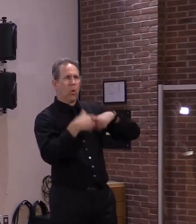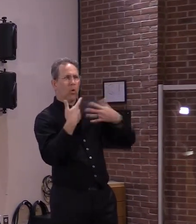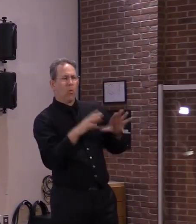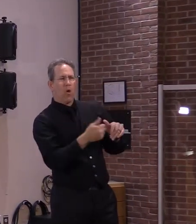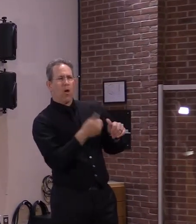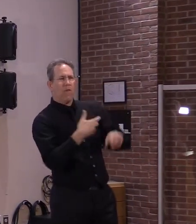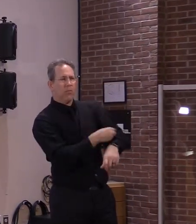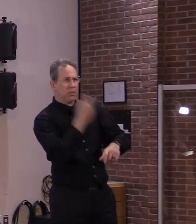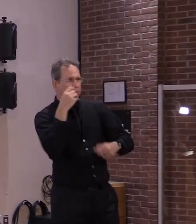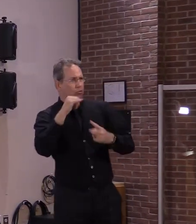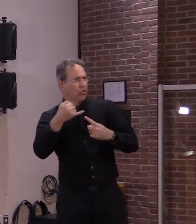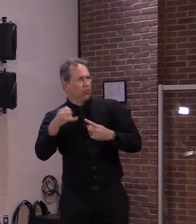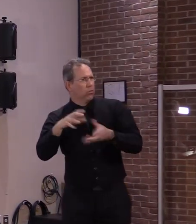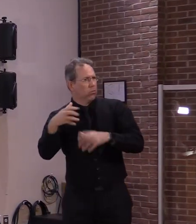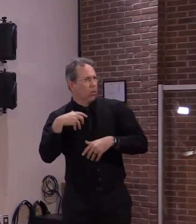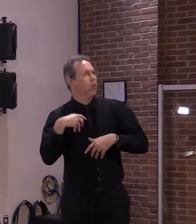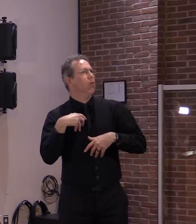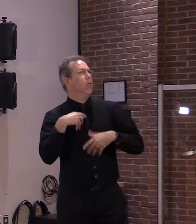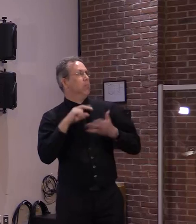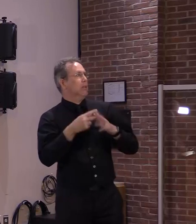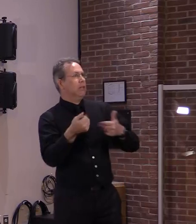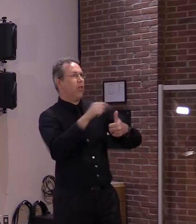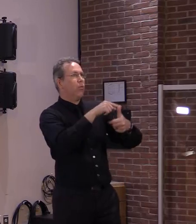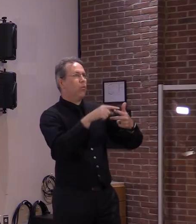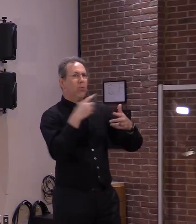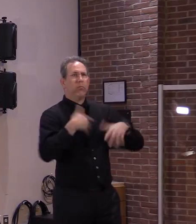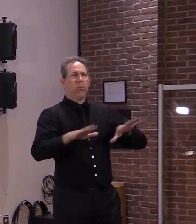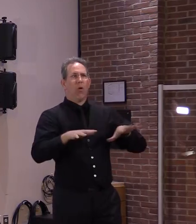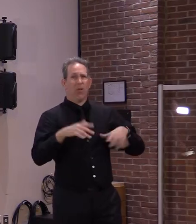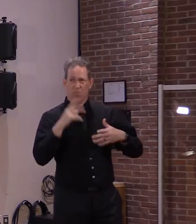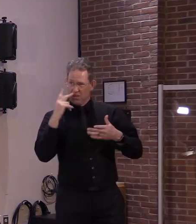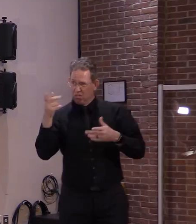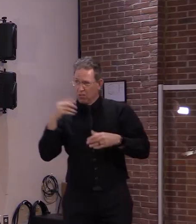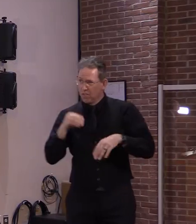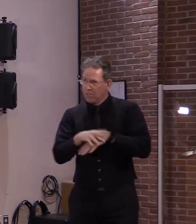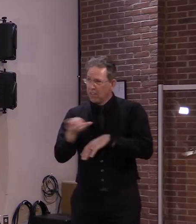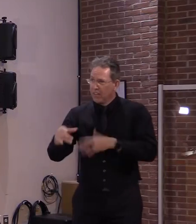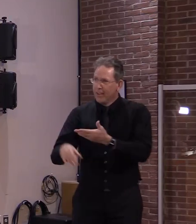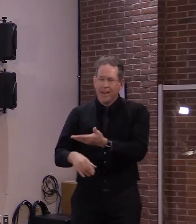I can't tell you how many people have expressed disappointment about the pause.